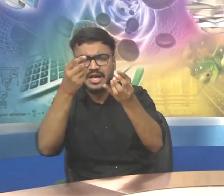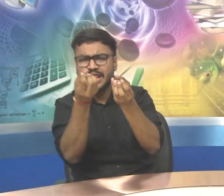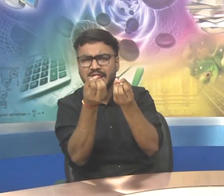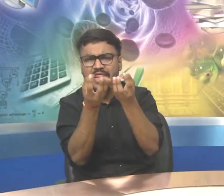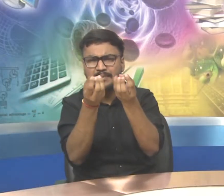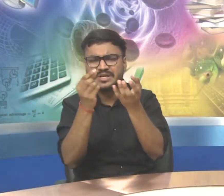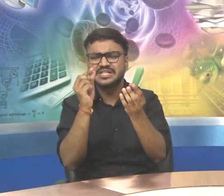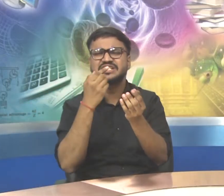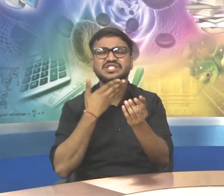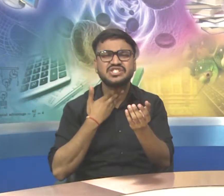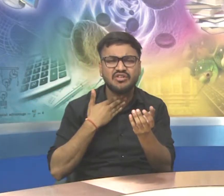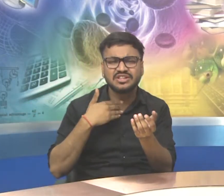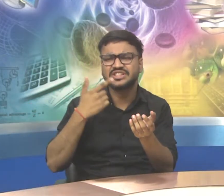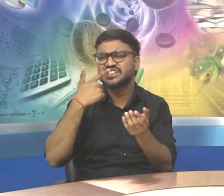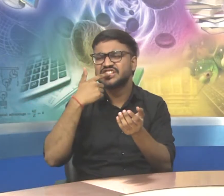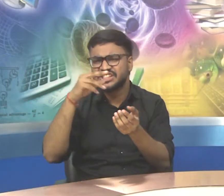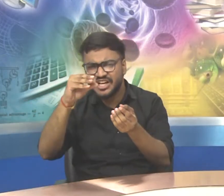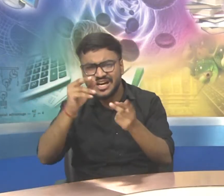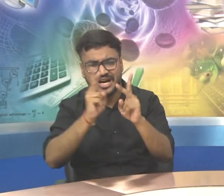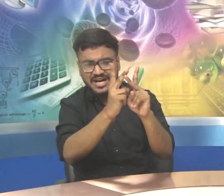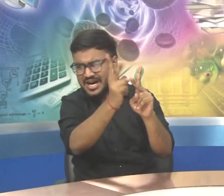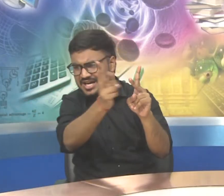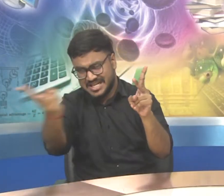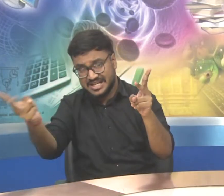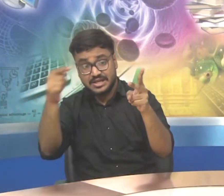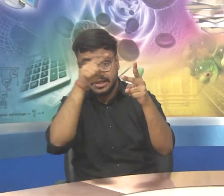equals to mass of solute